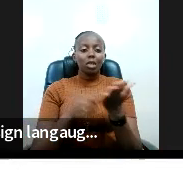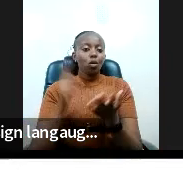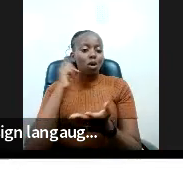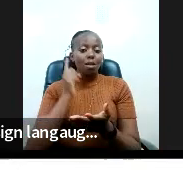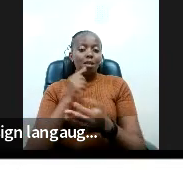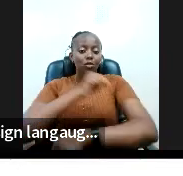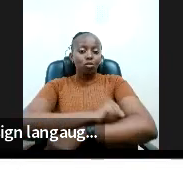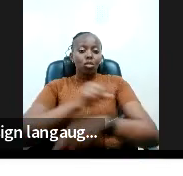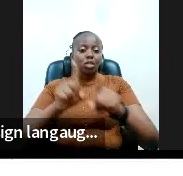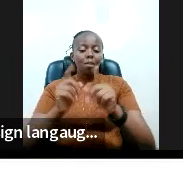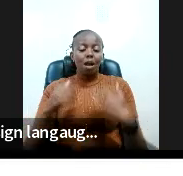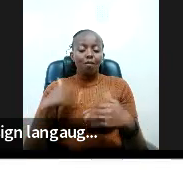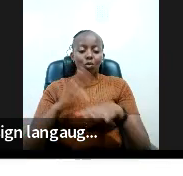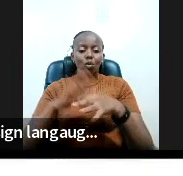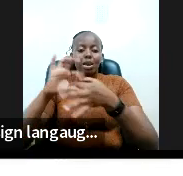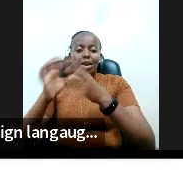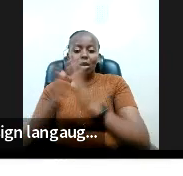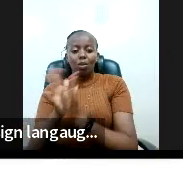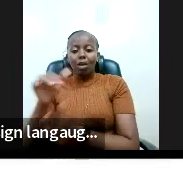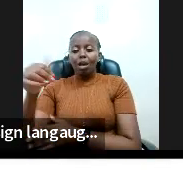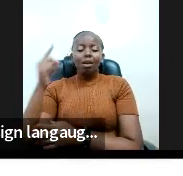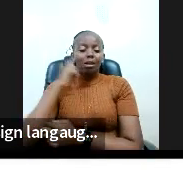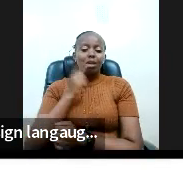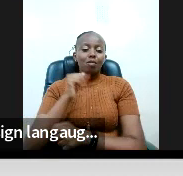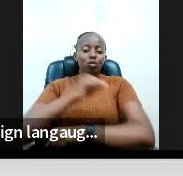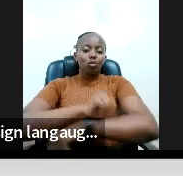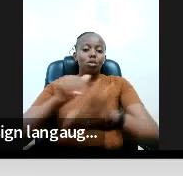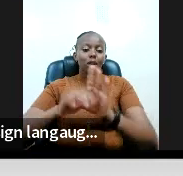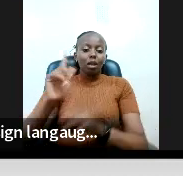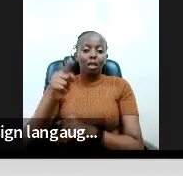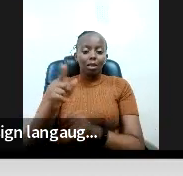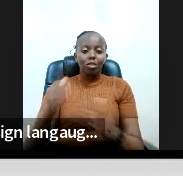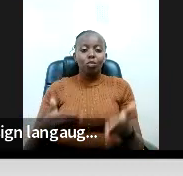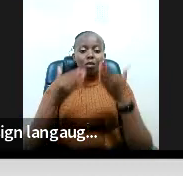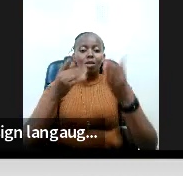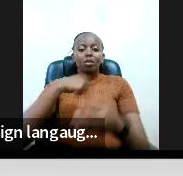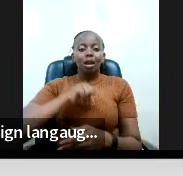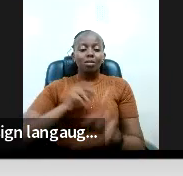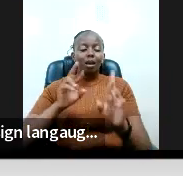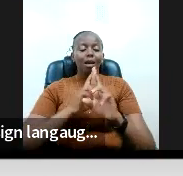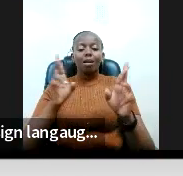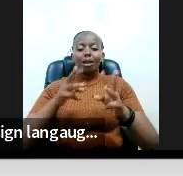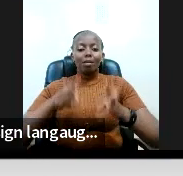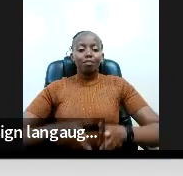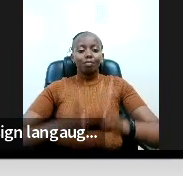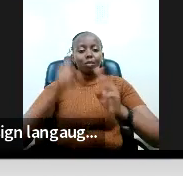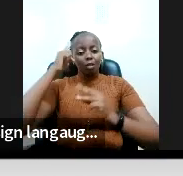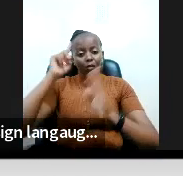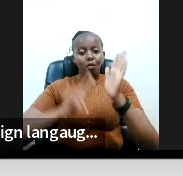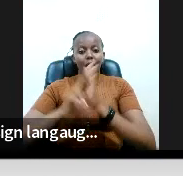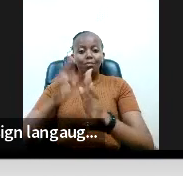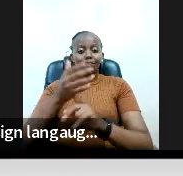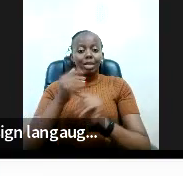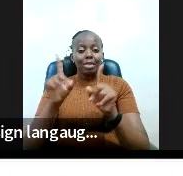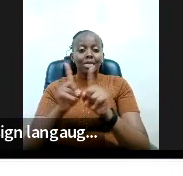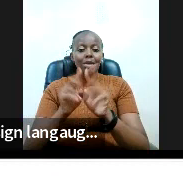and have a good network with other dev schools in Kenya. This provides us a ready pipeline for uptake. We are also expert